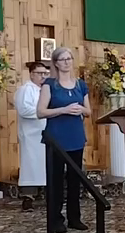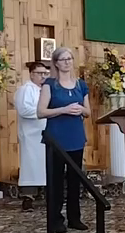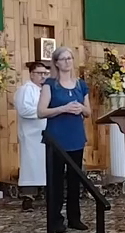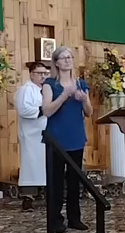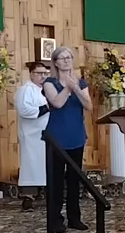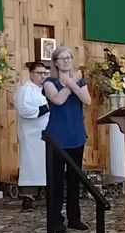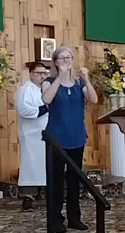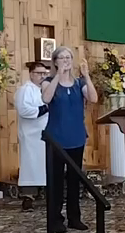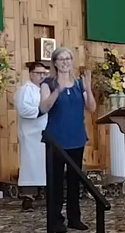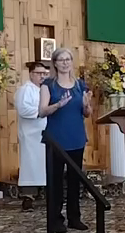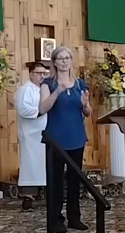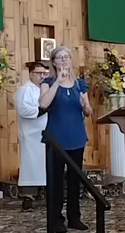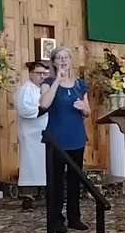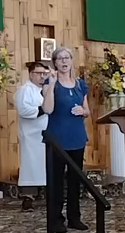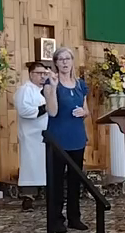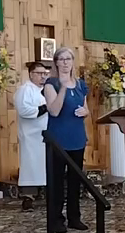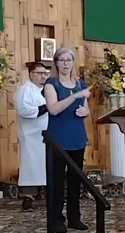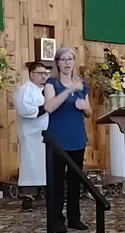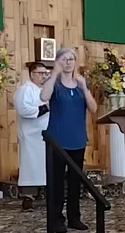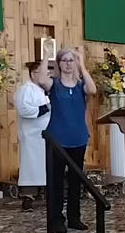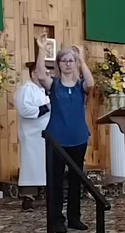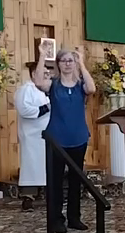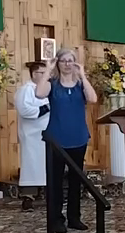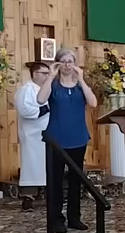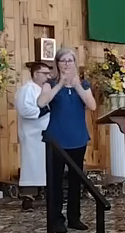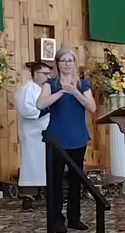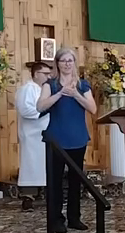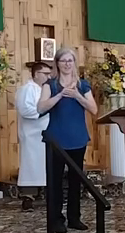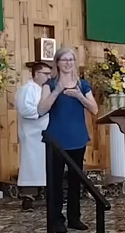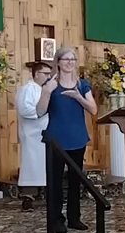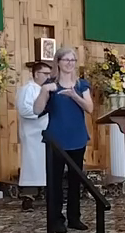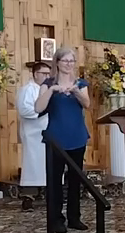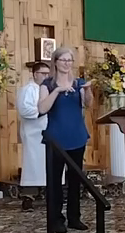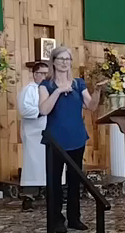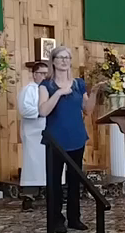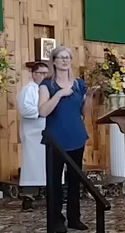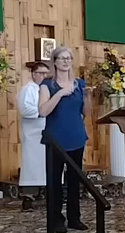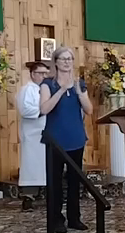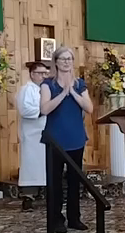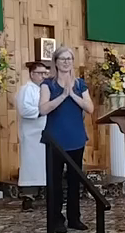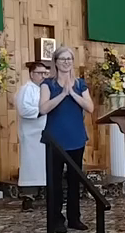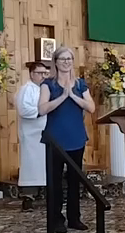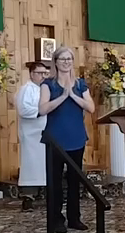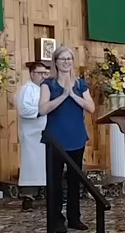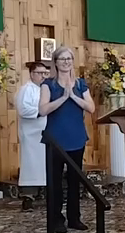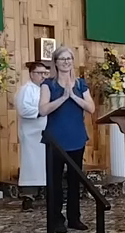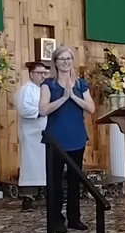At the Savior's command and formed by divine teaching, we dare to pray.